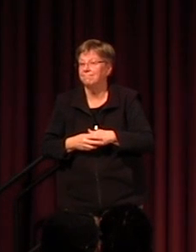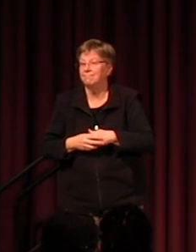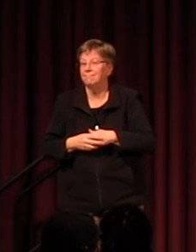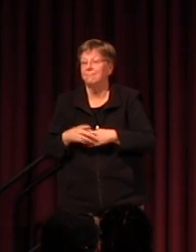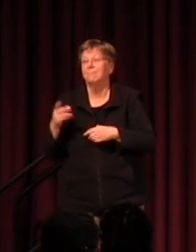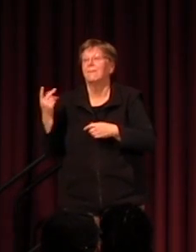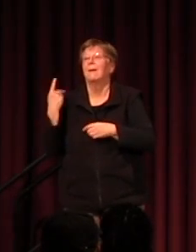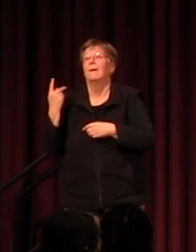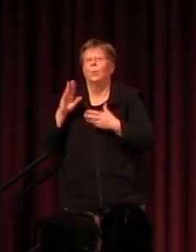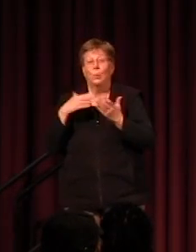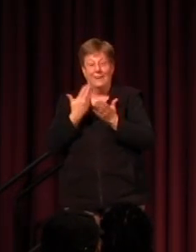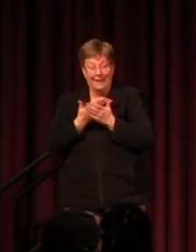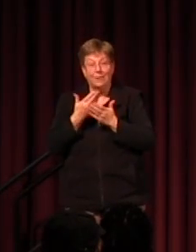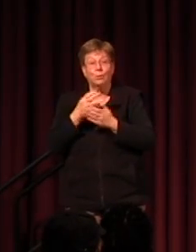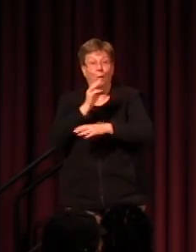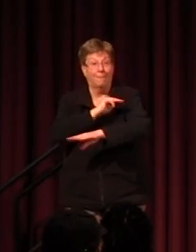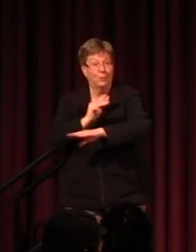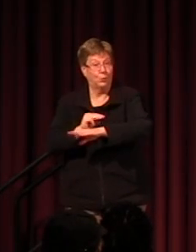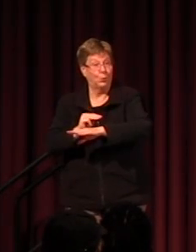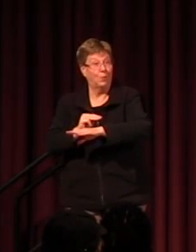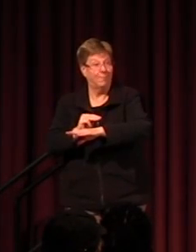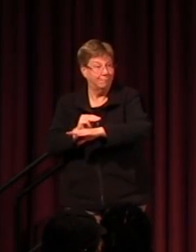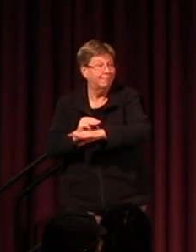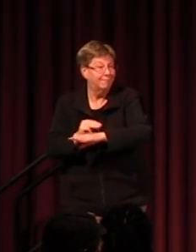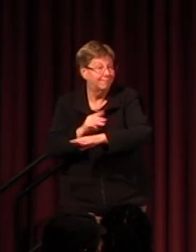We get to Missoula.